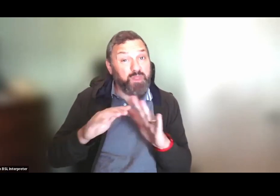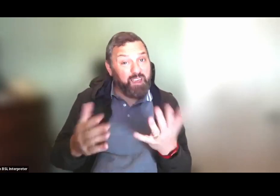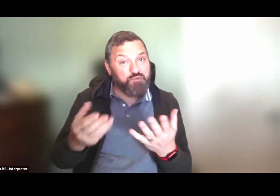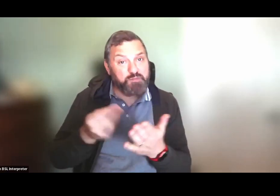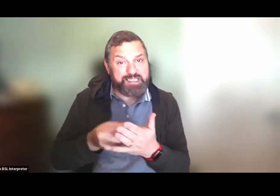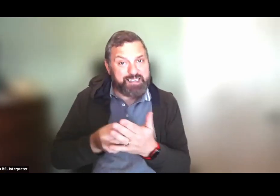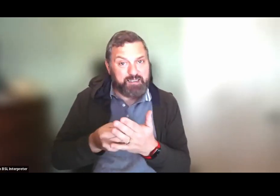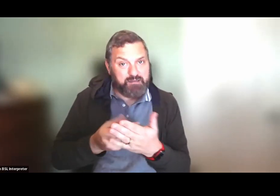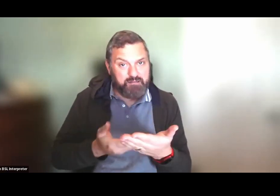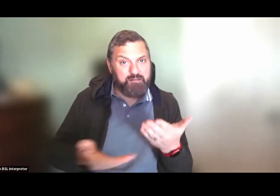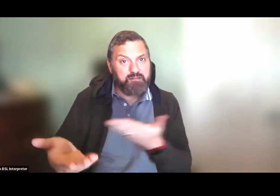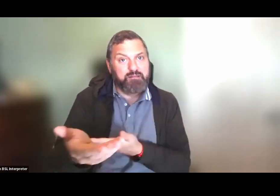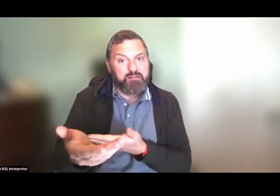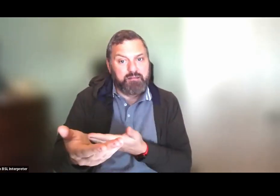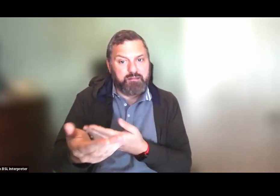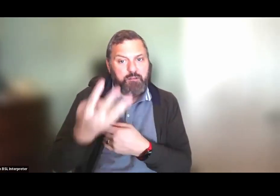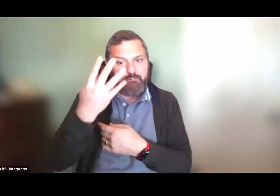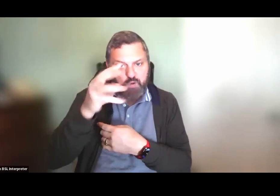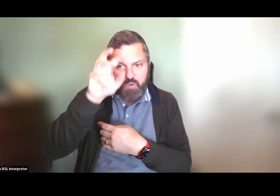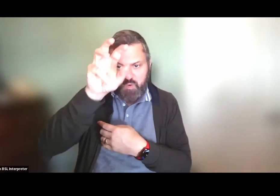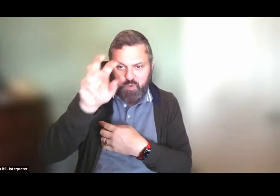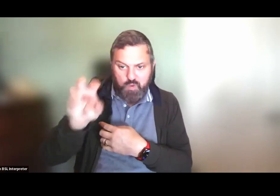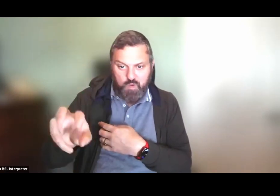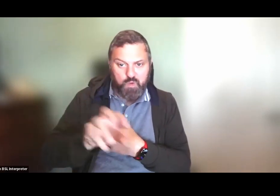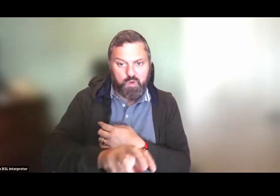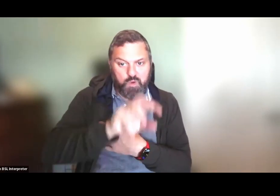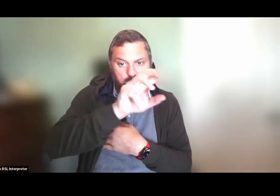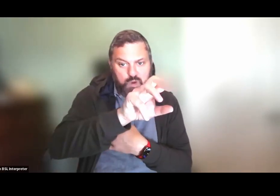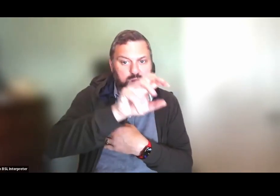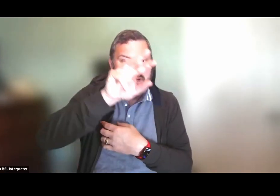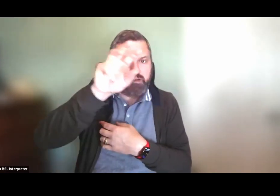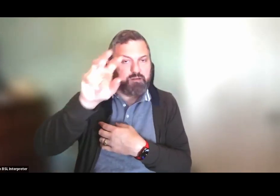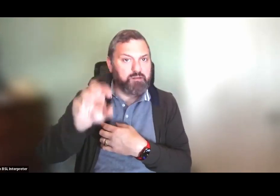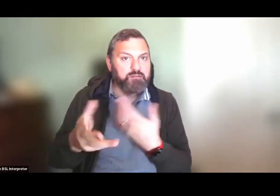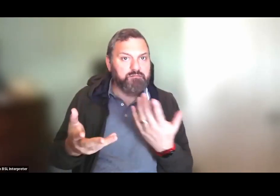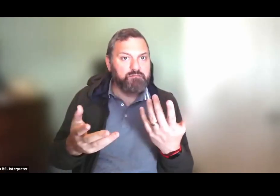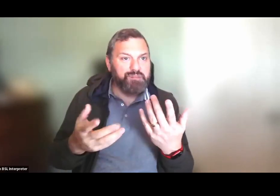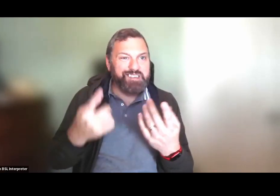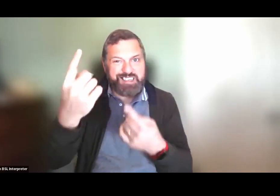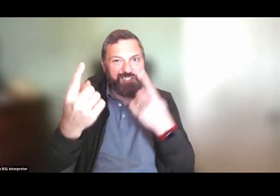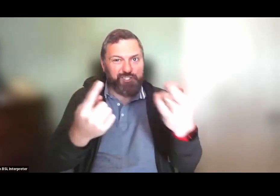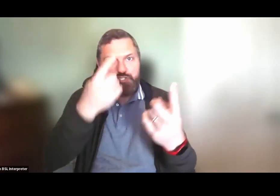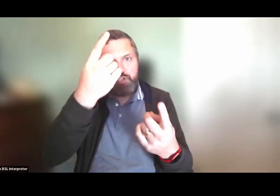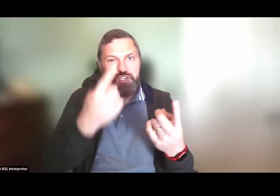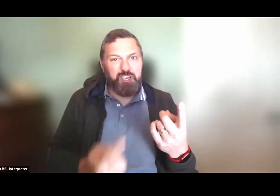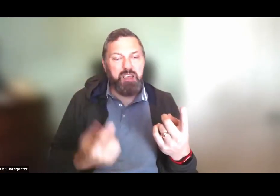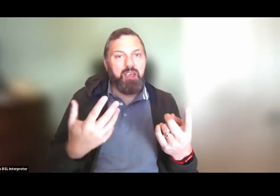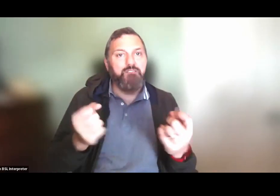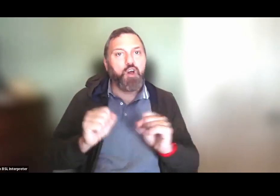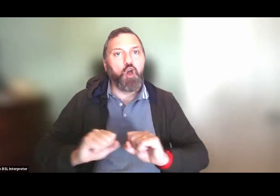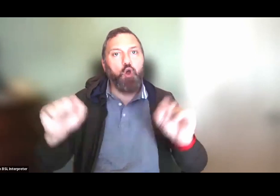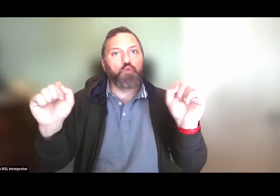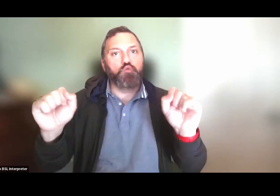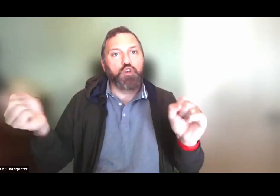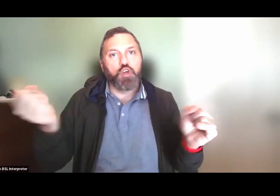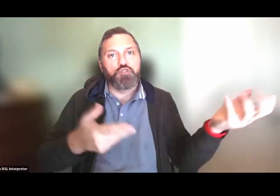hands. So these four fundamental ways that we provision for our needs and wants, each bring unique contributions, but no one